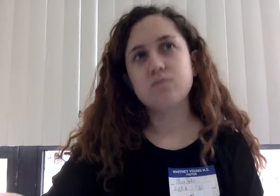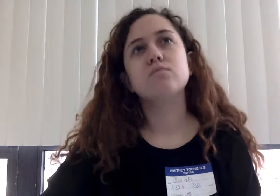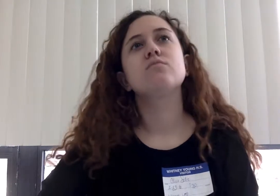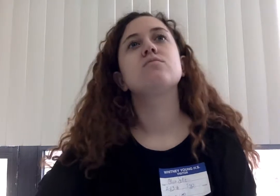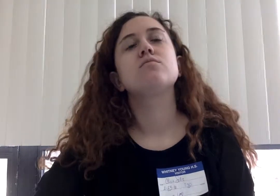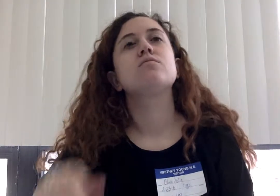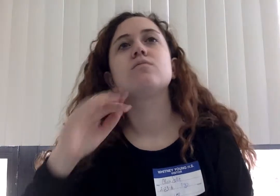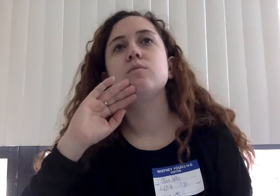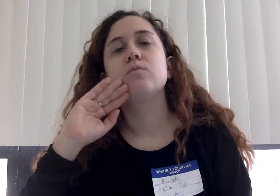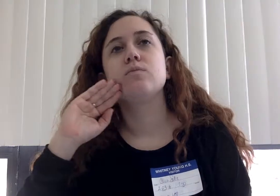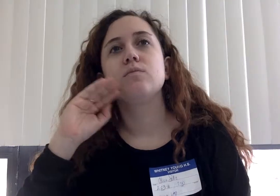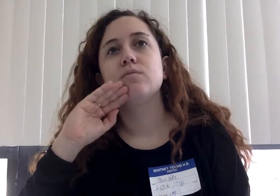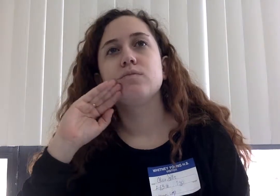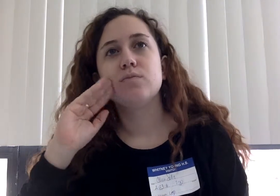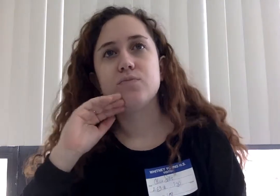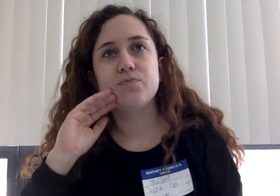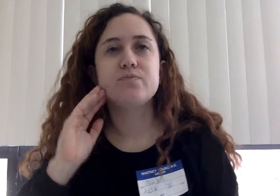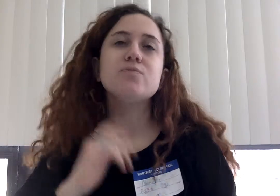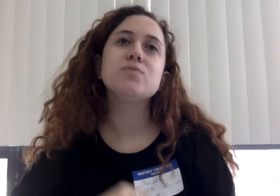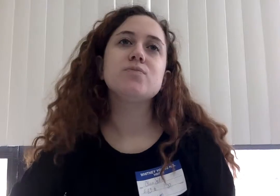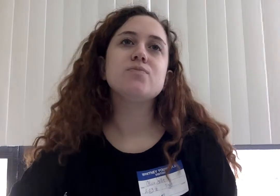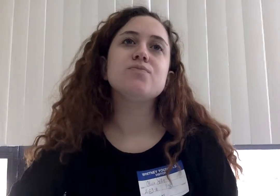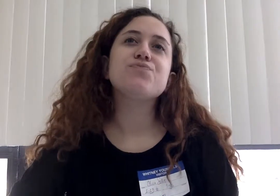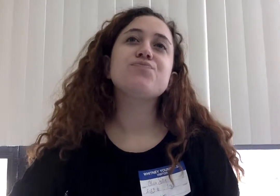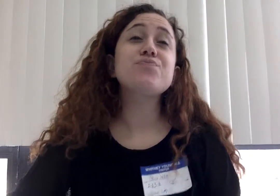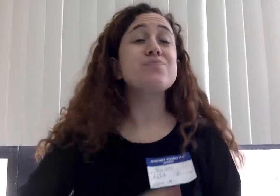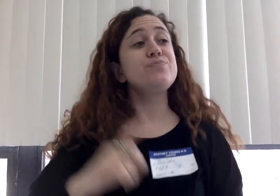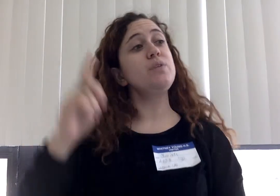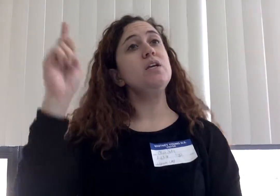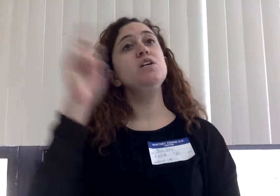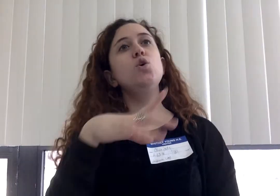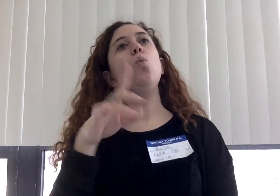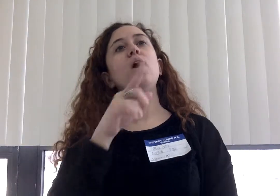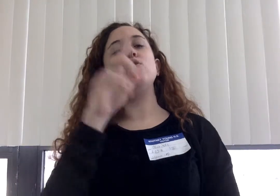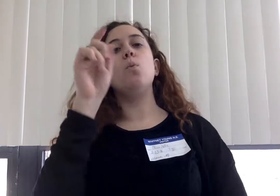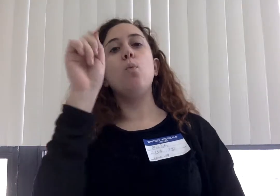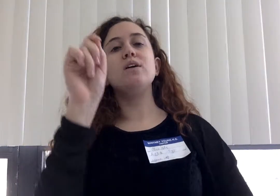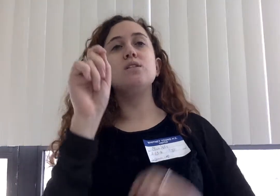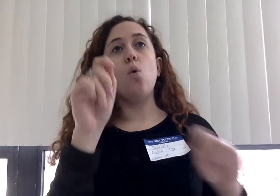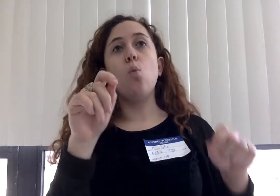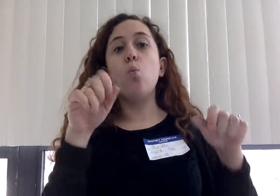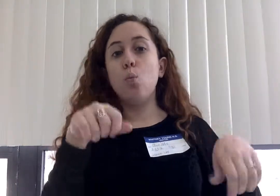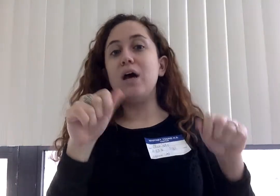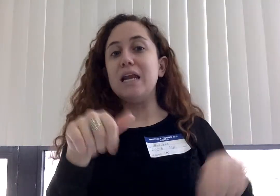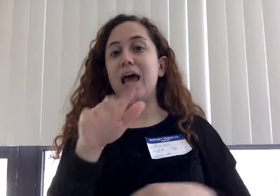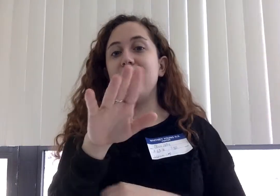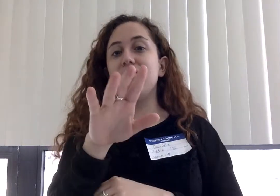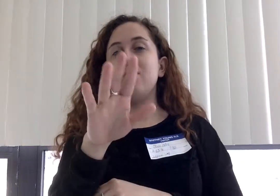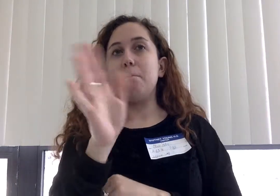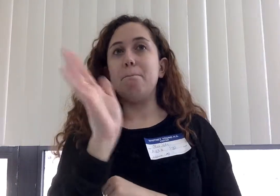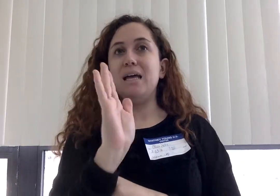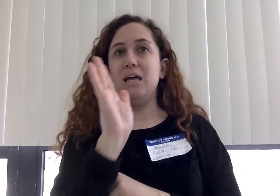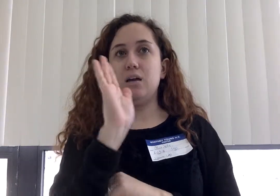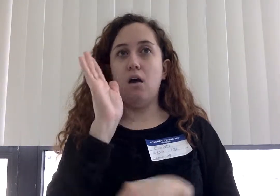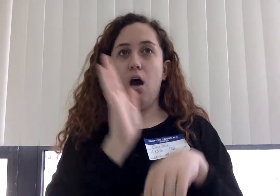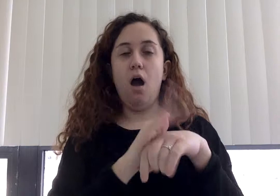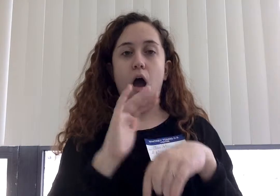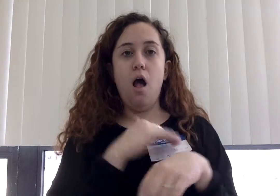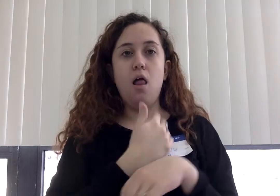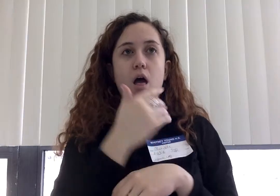Right? This is where those points would have been on our line. We just don't. Can you go Keep back up for a